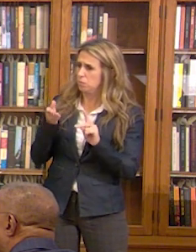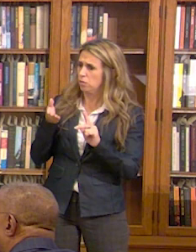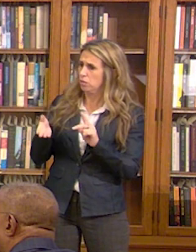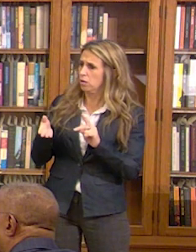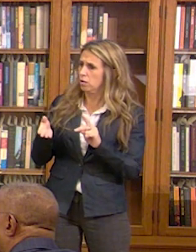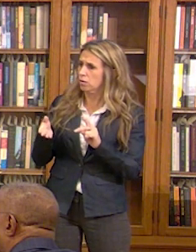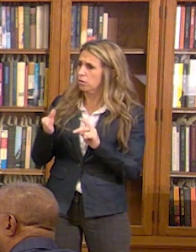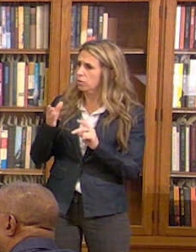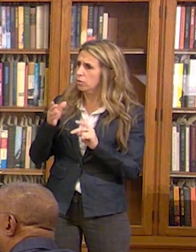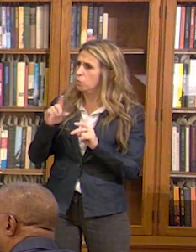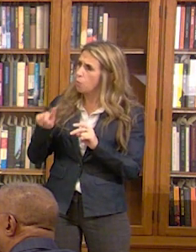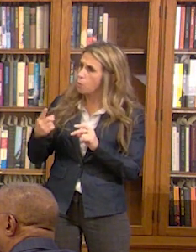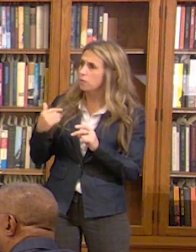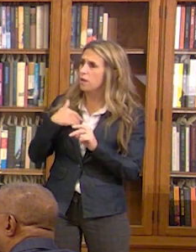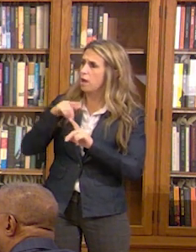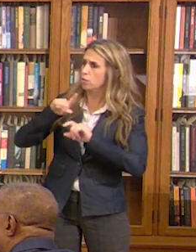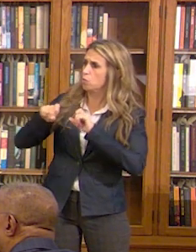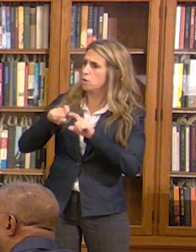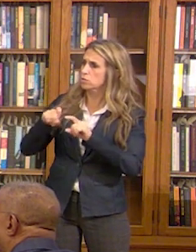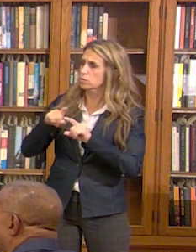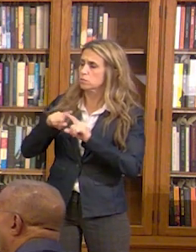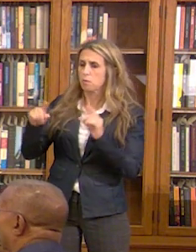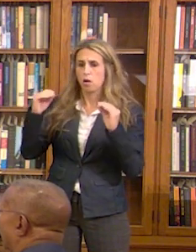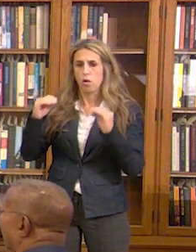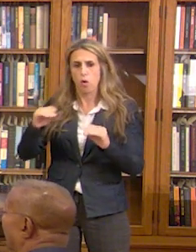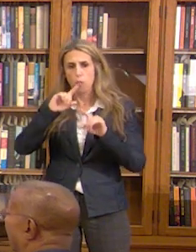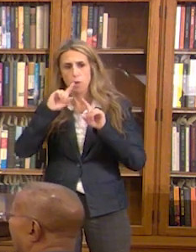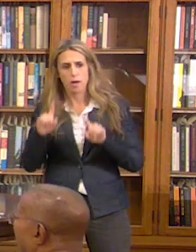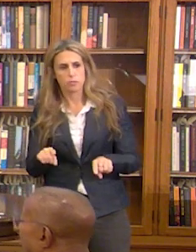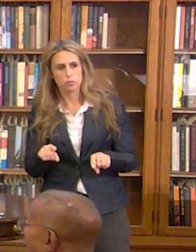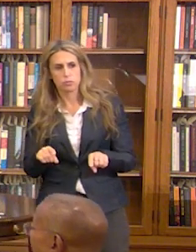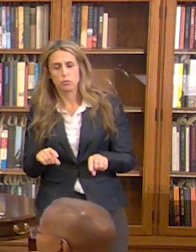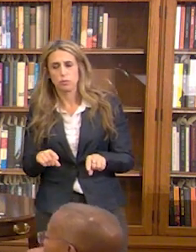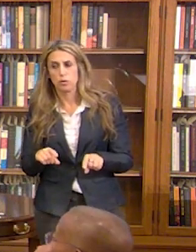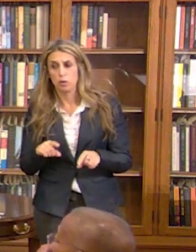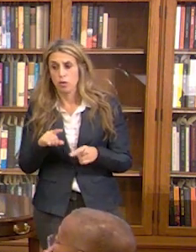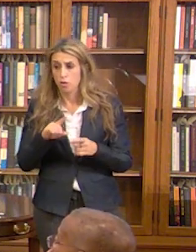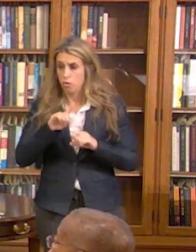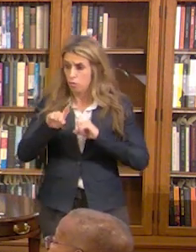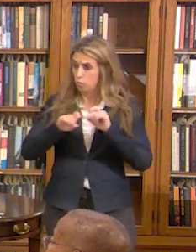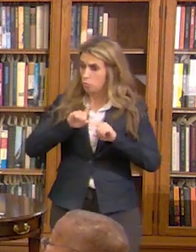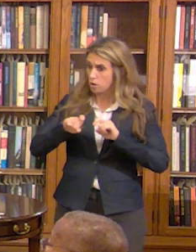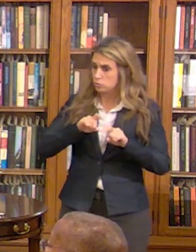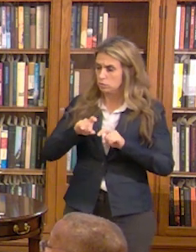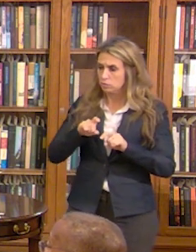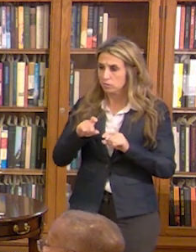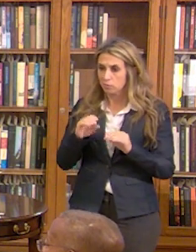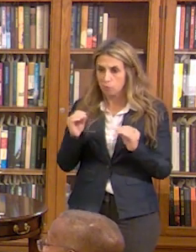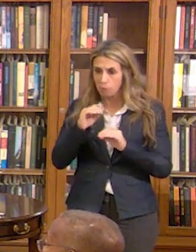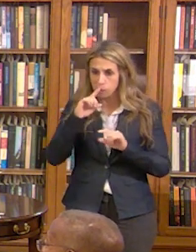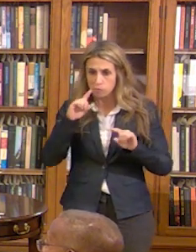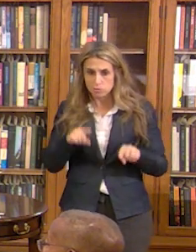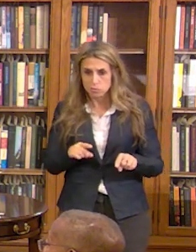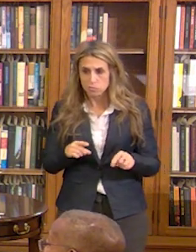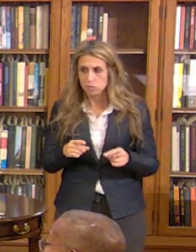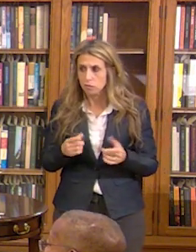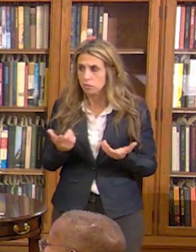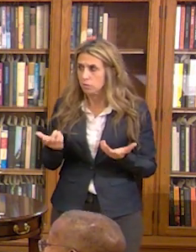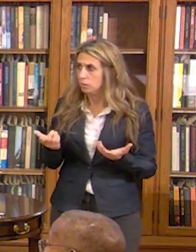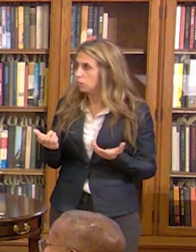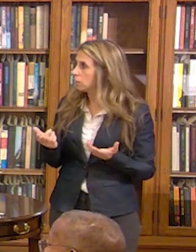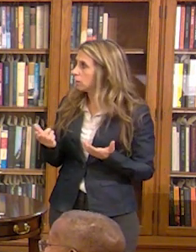who just had questions that didn't get answered and and then when those questions didn't get answered this group then